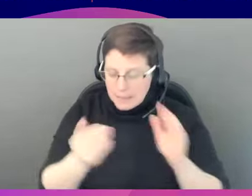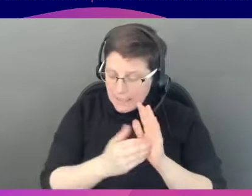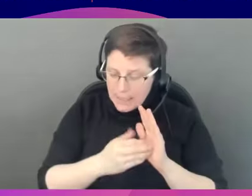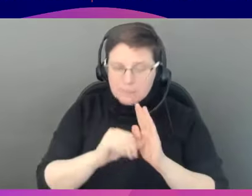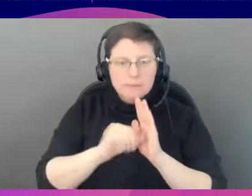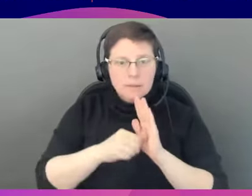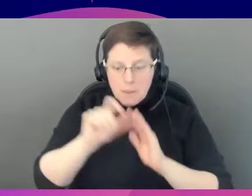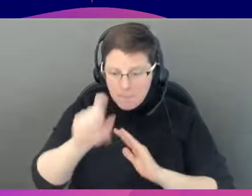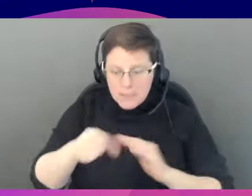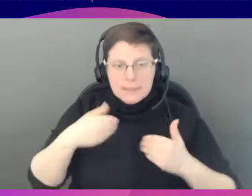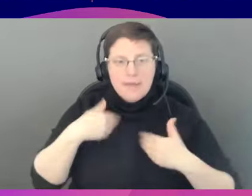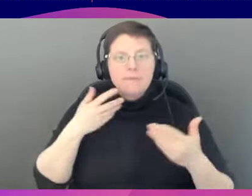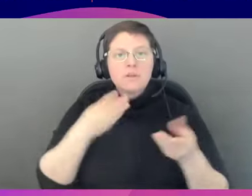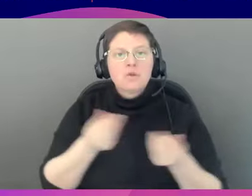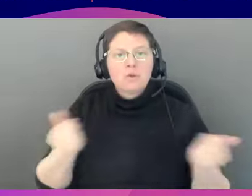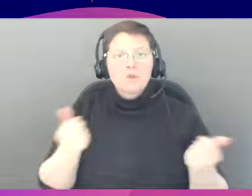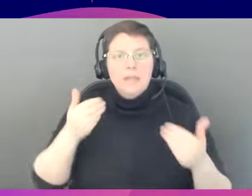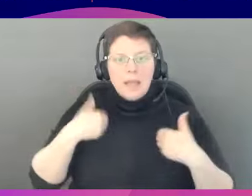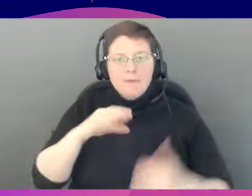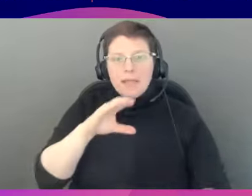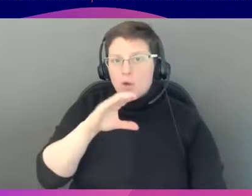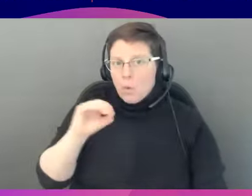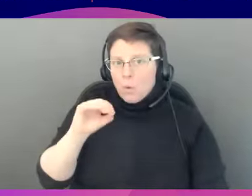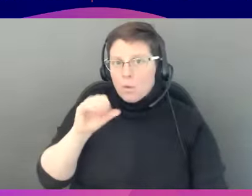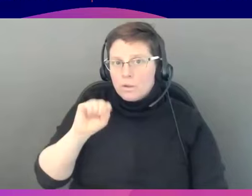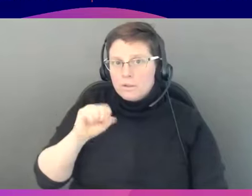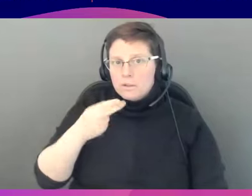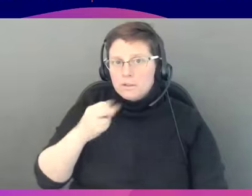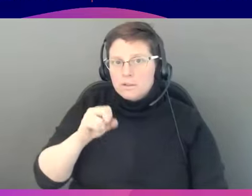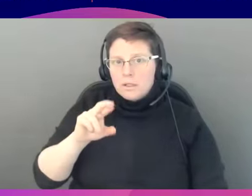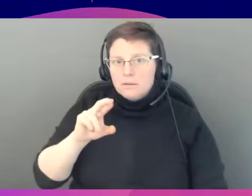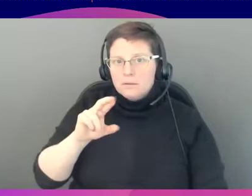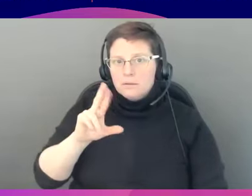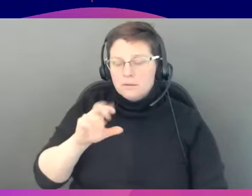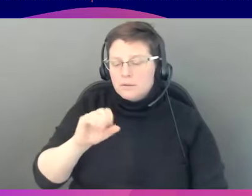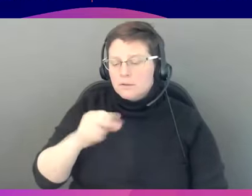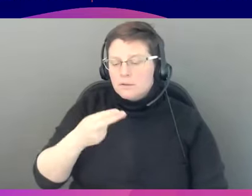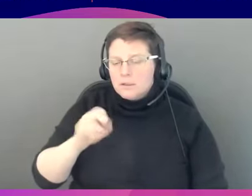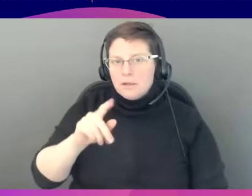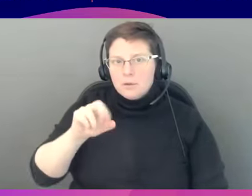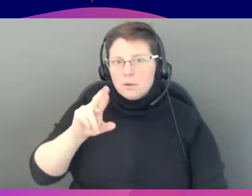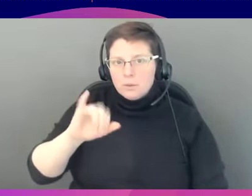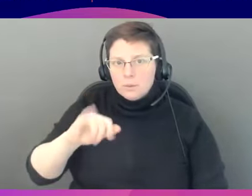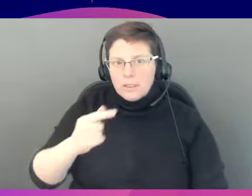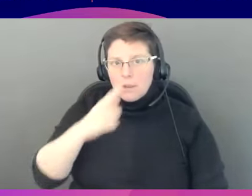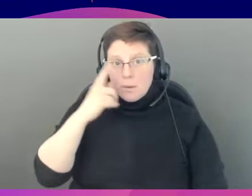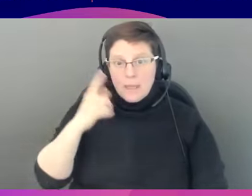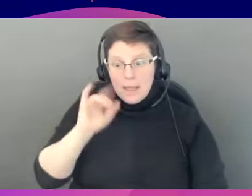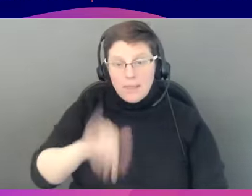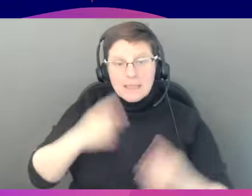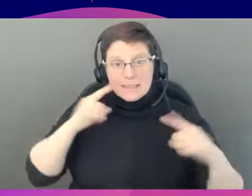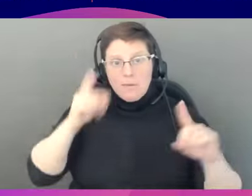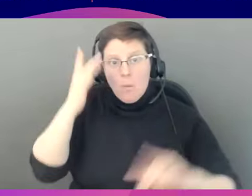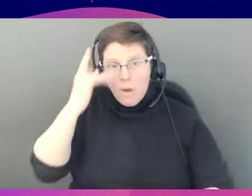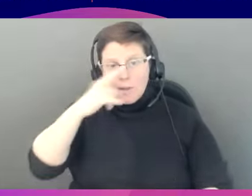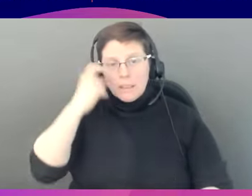and time again that their co-sheltering programs are successful because of the partnerships they have built with other organizations